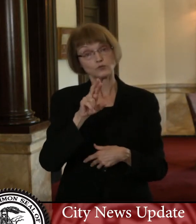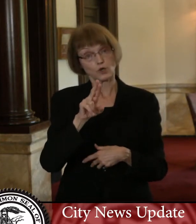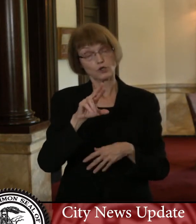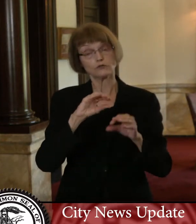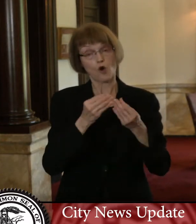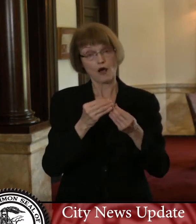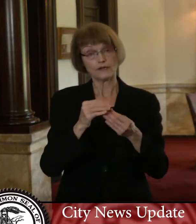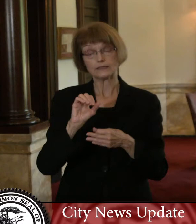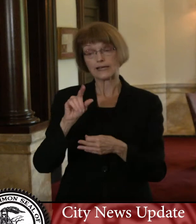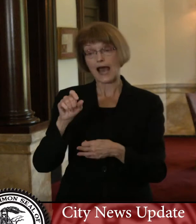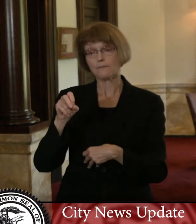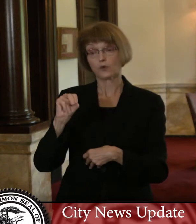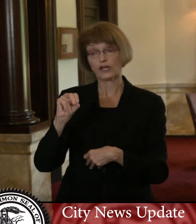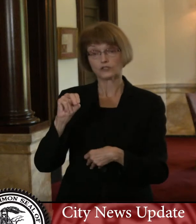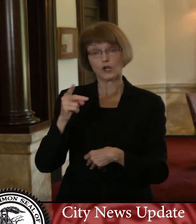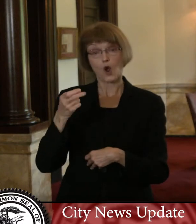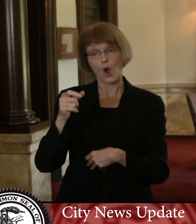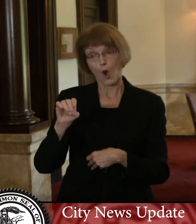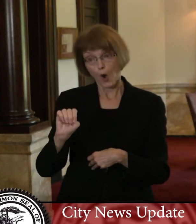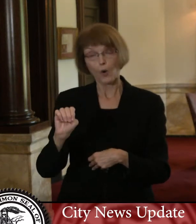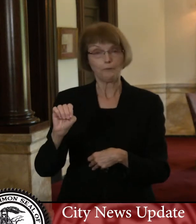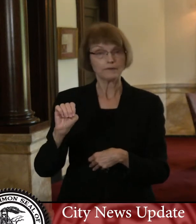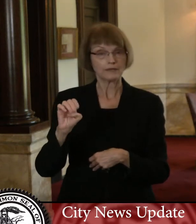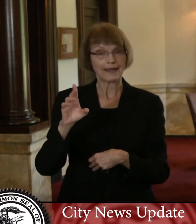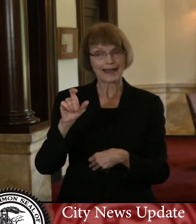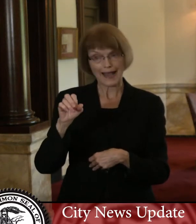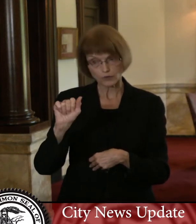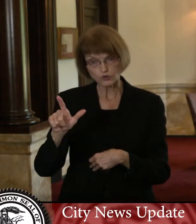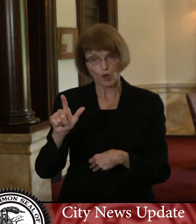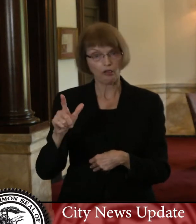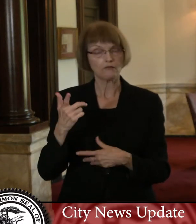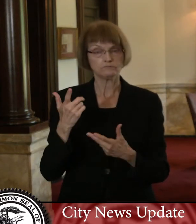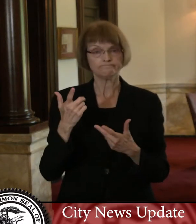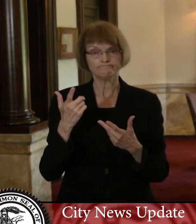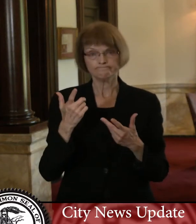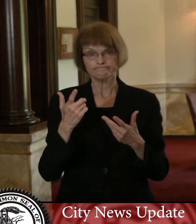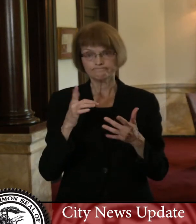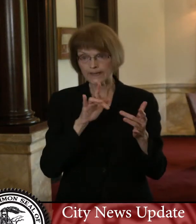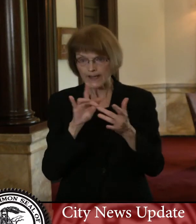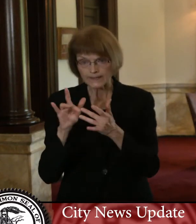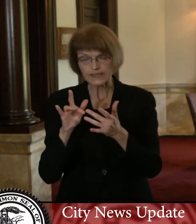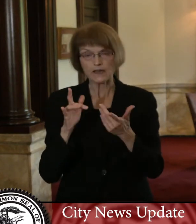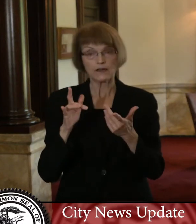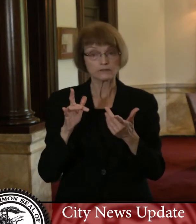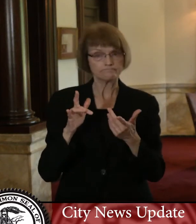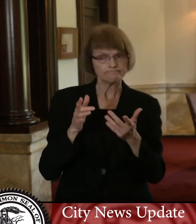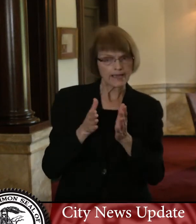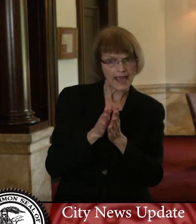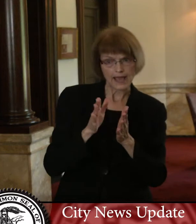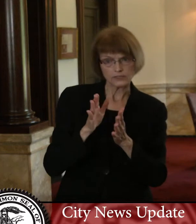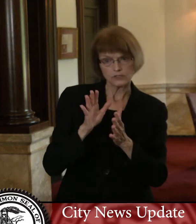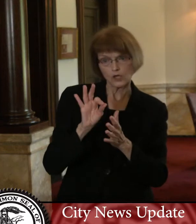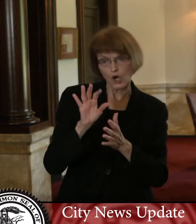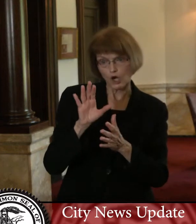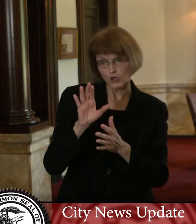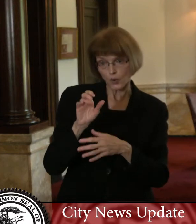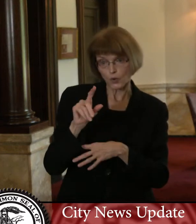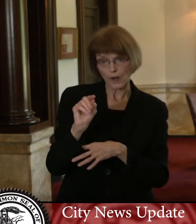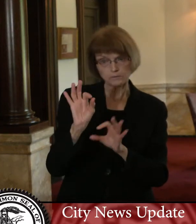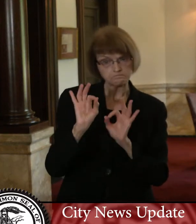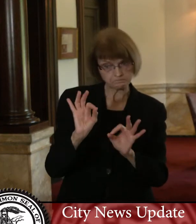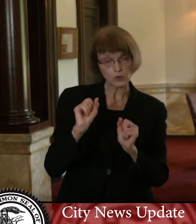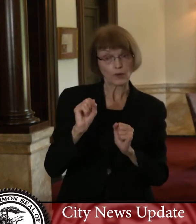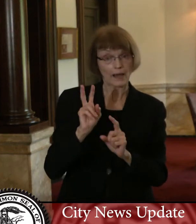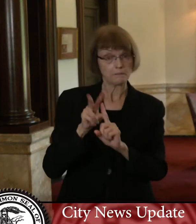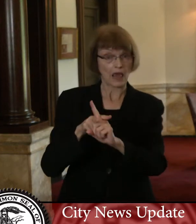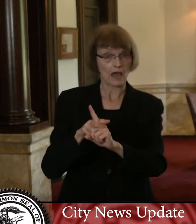the Operation Hope Counselor, Reginald Garth, and make sure that your credit is on par for you to